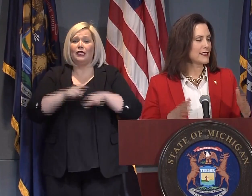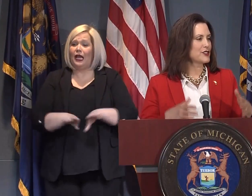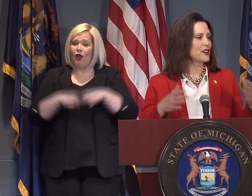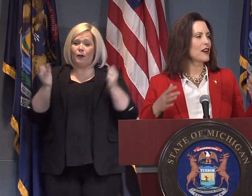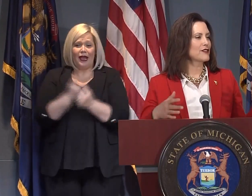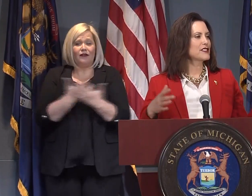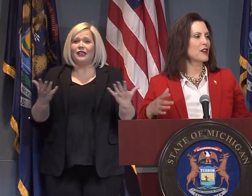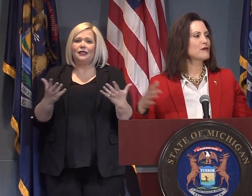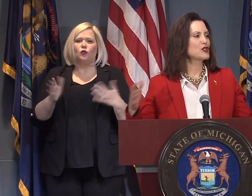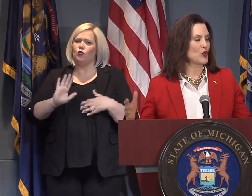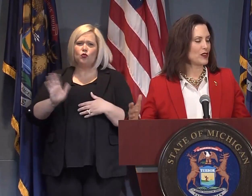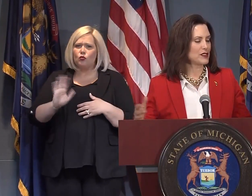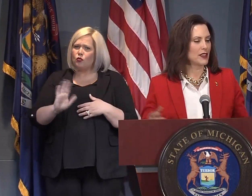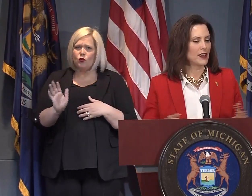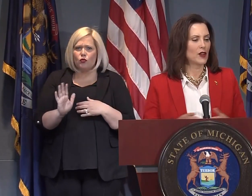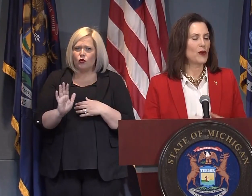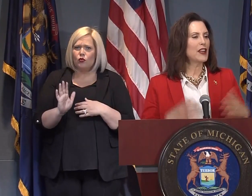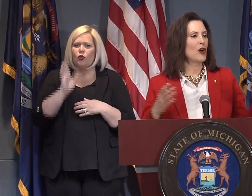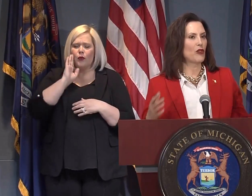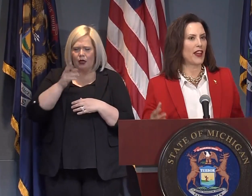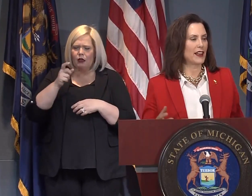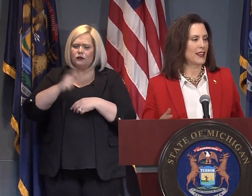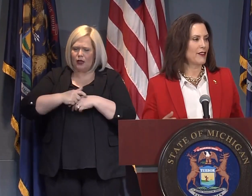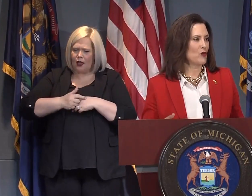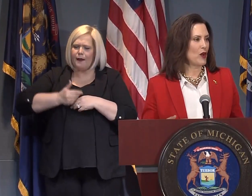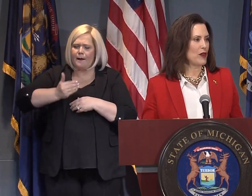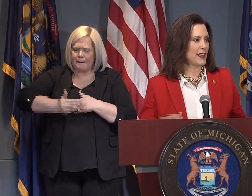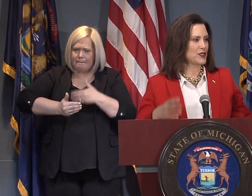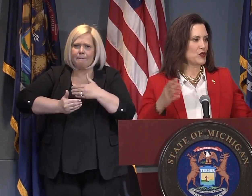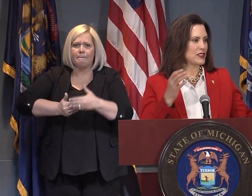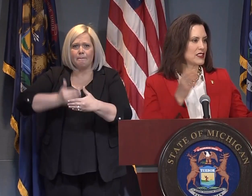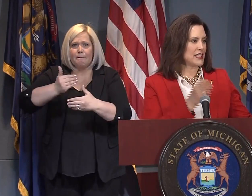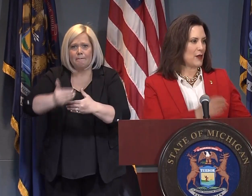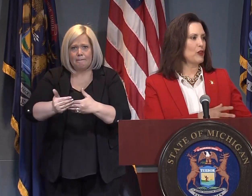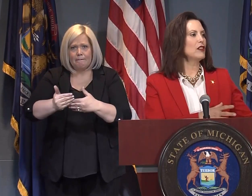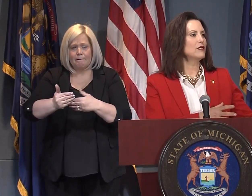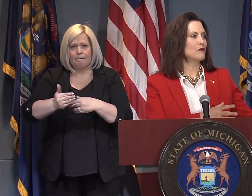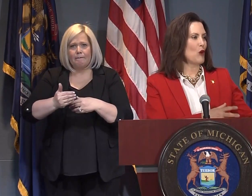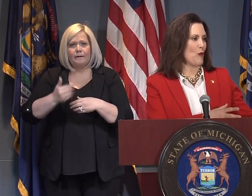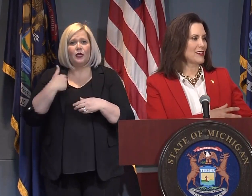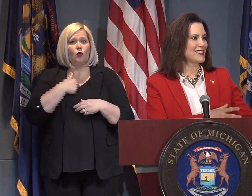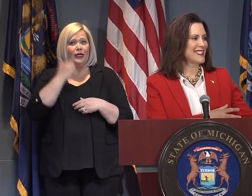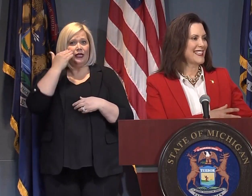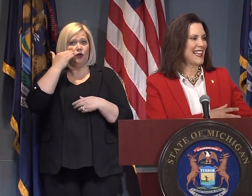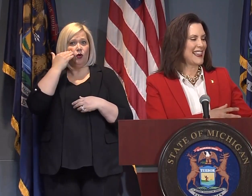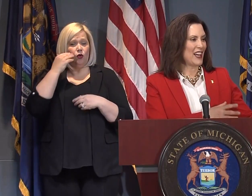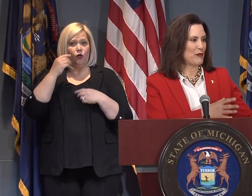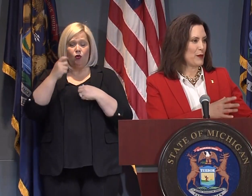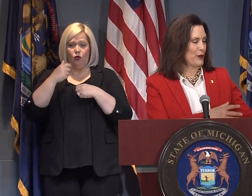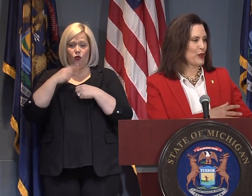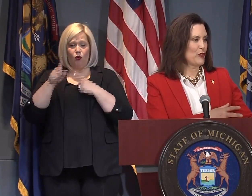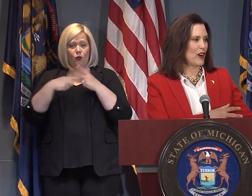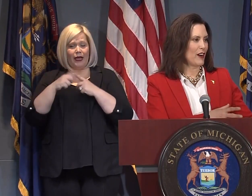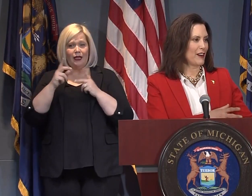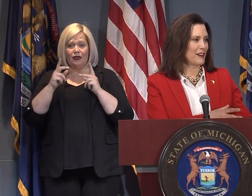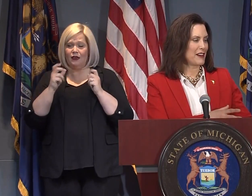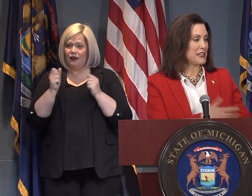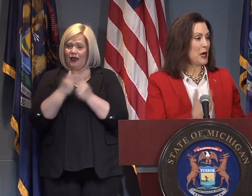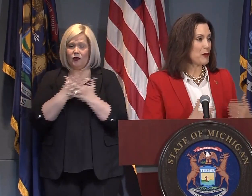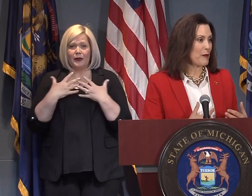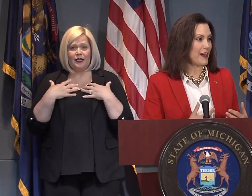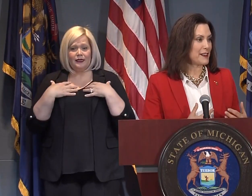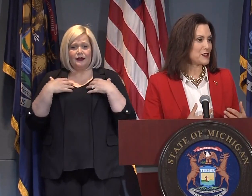an extension of some sort. We know that even when we get to a stable moment, that people who